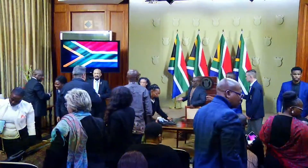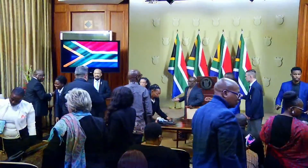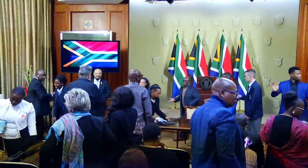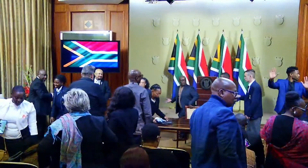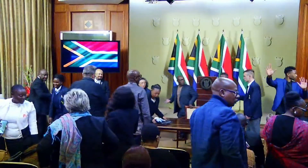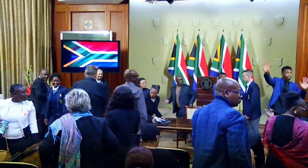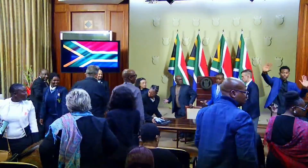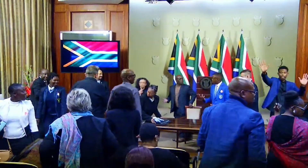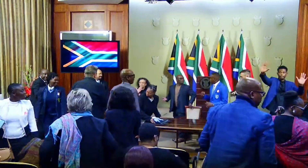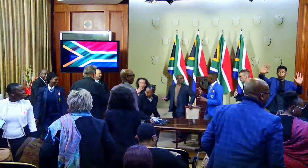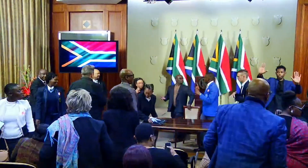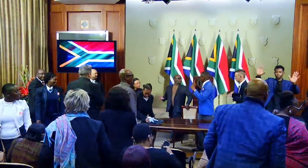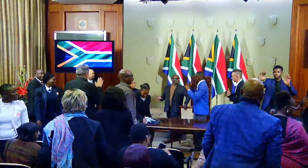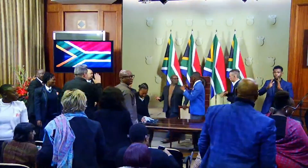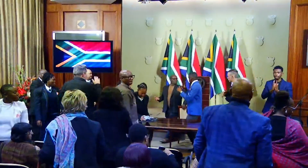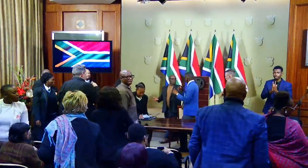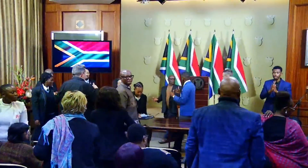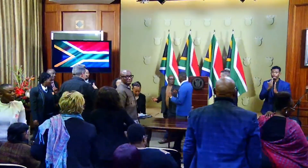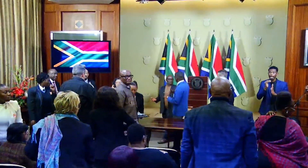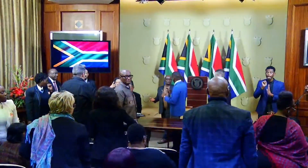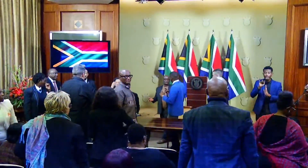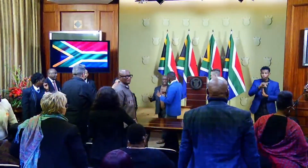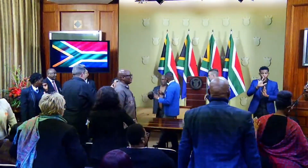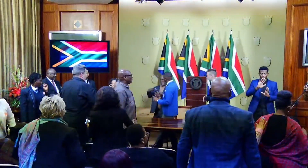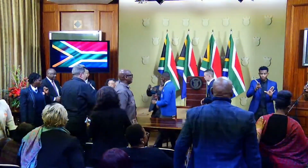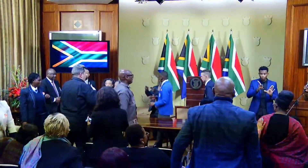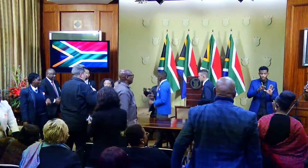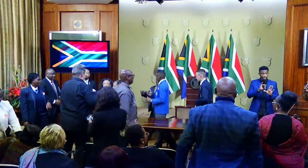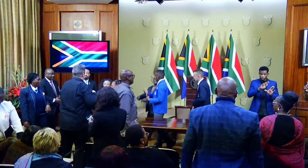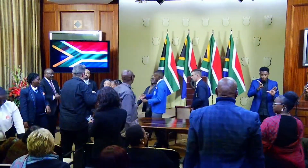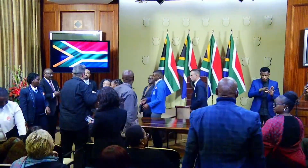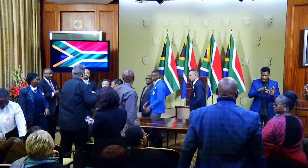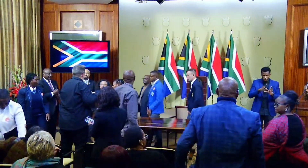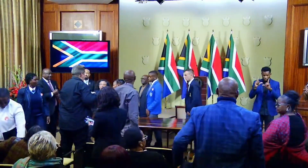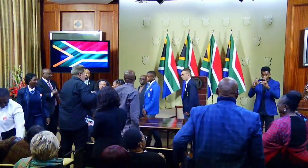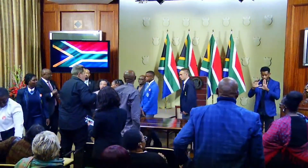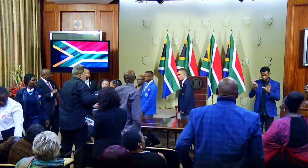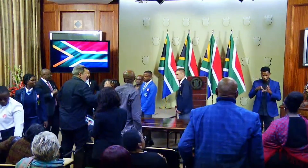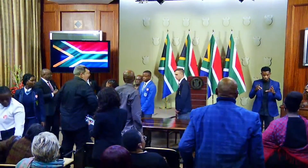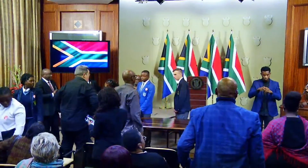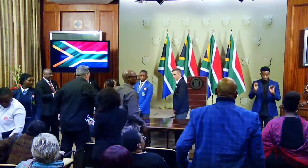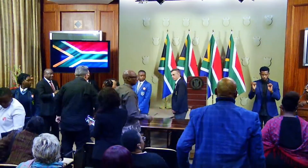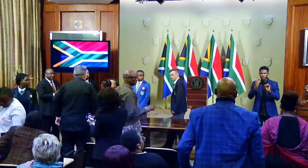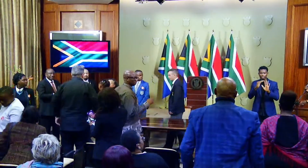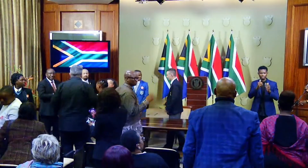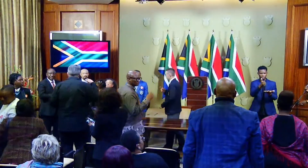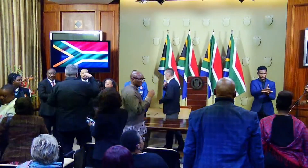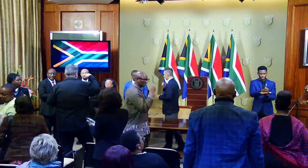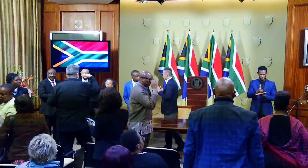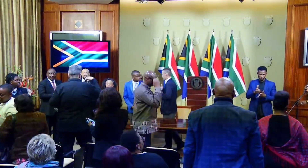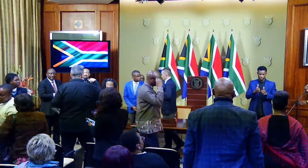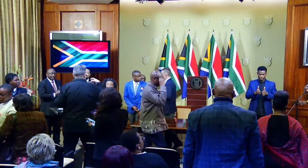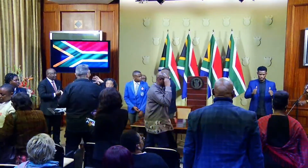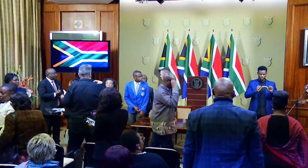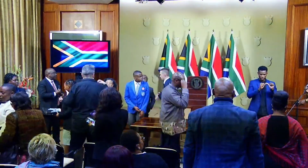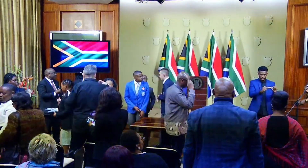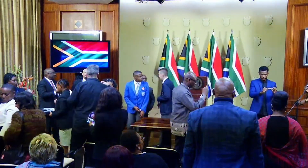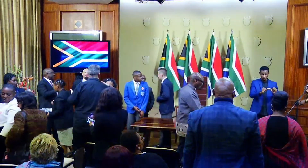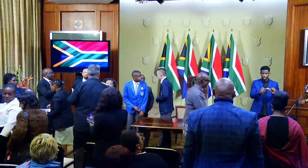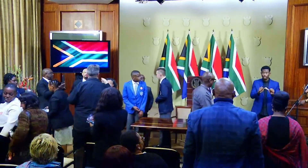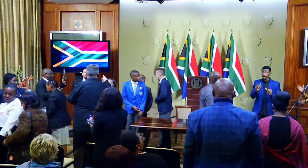If I may just ask you, ladies and gentlemen, who are not part of the photo, to please remain seated so that the President, the ministers, as